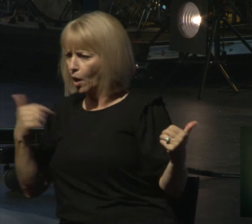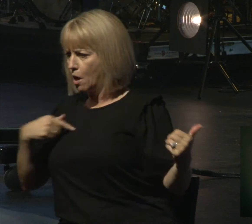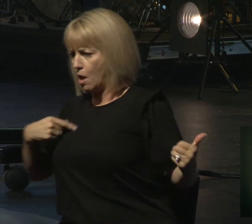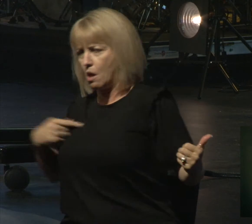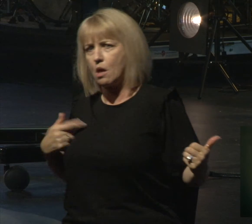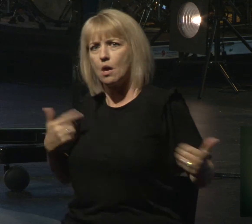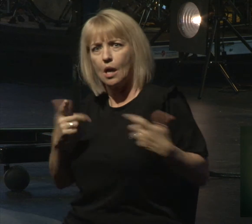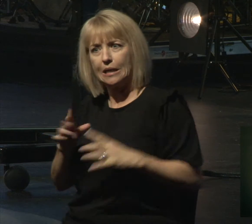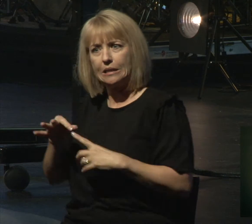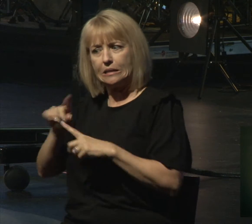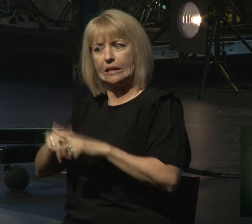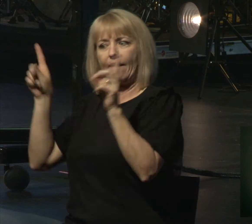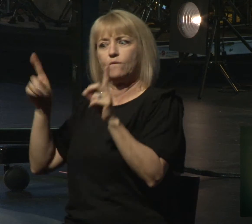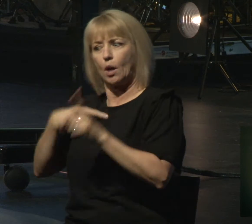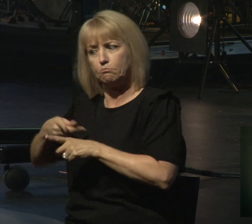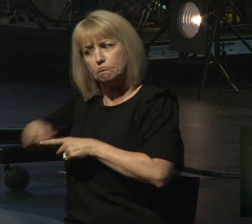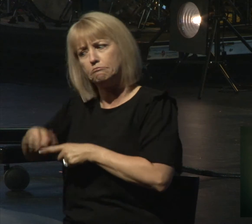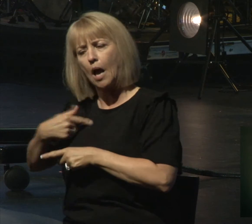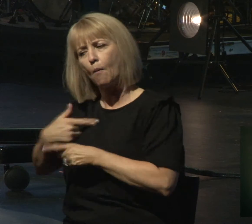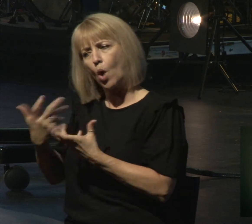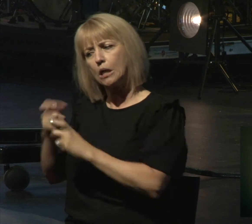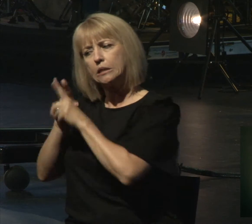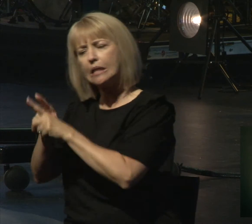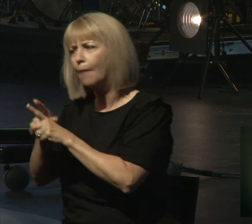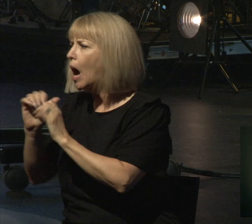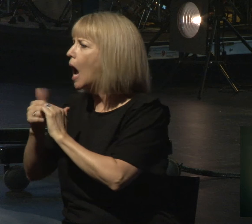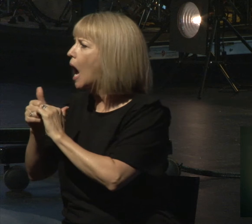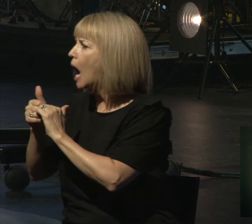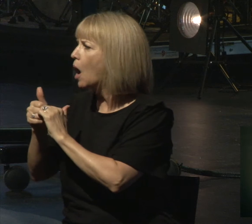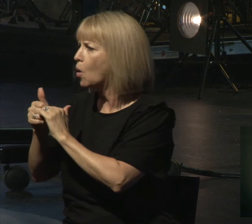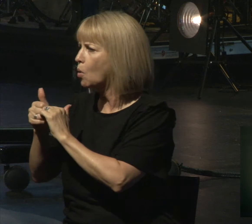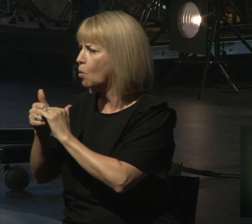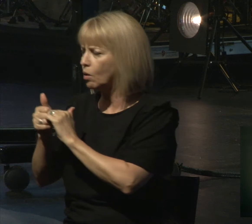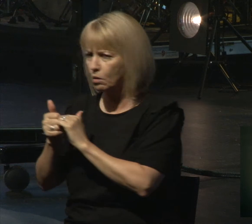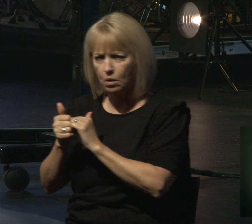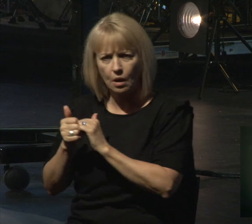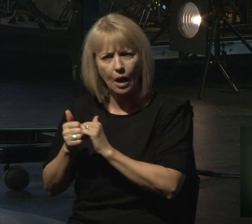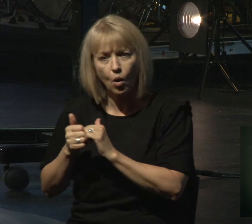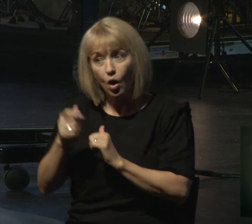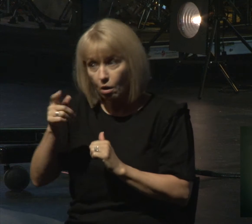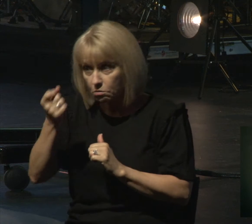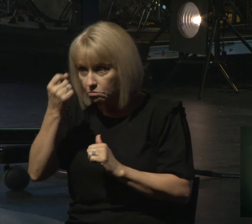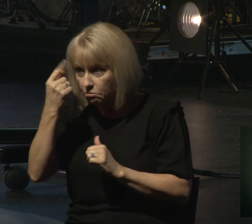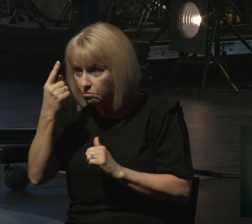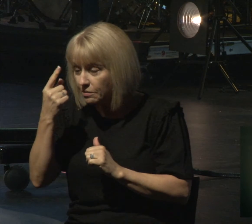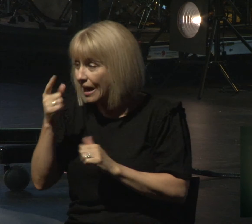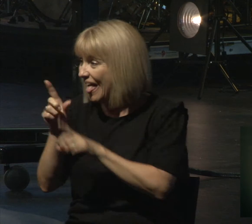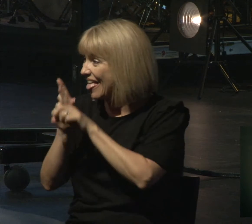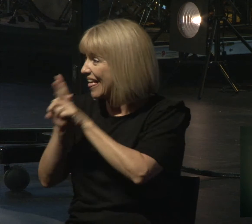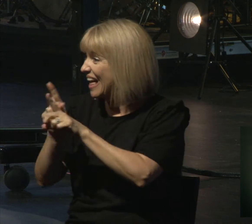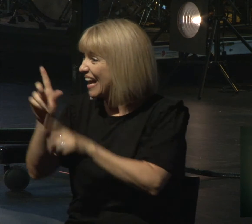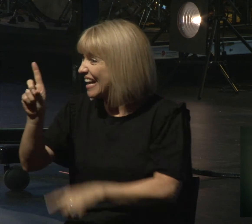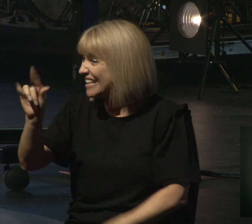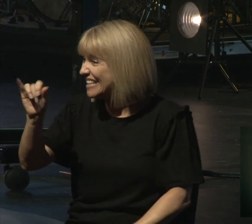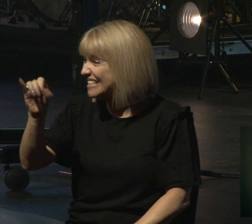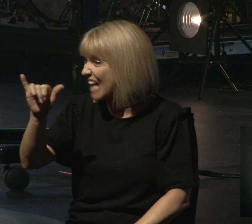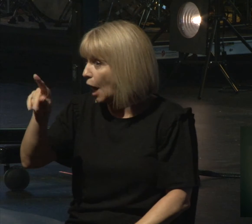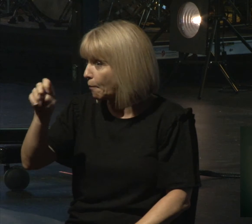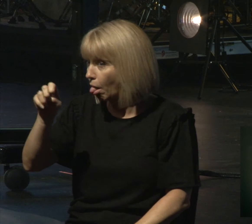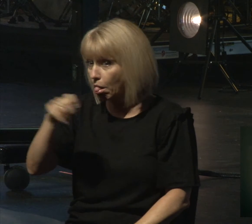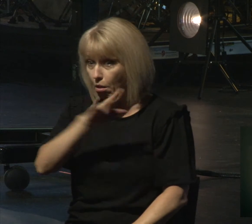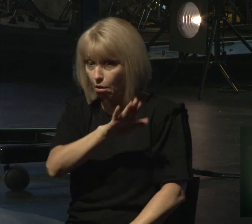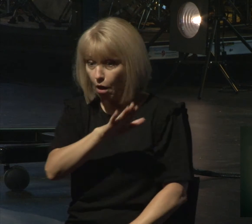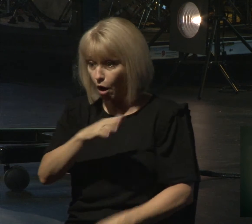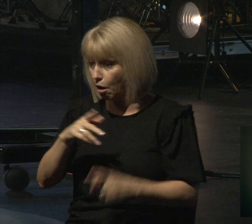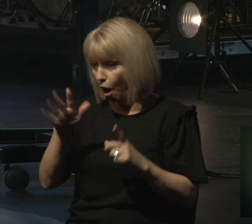disciples is not proximity to Jesus. They were all close to Jesus. It wasn't familiarity with Jesus. They